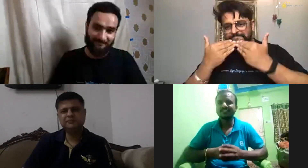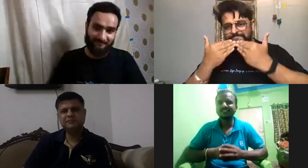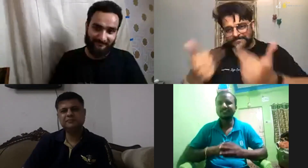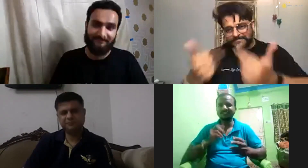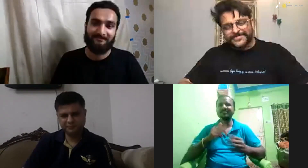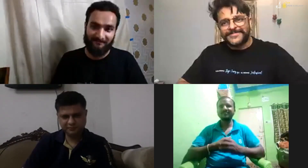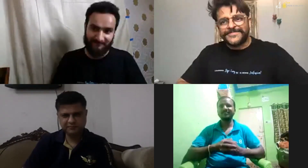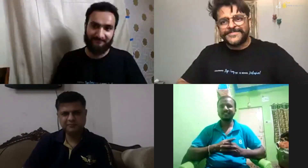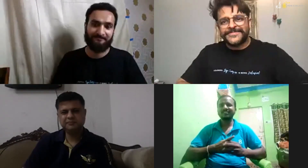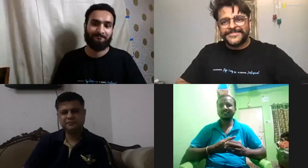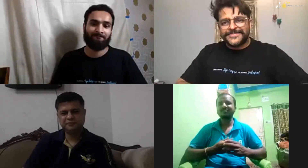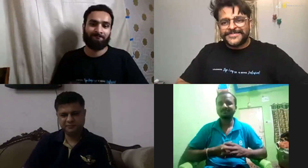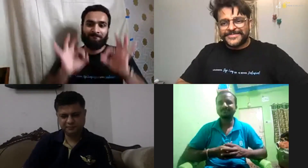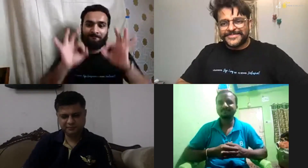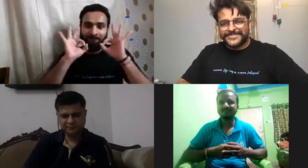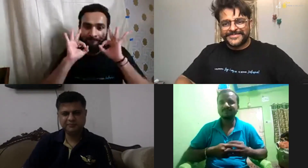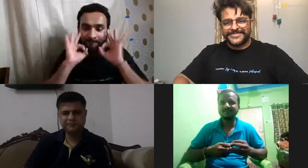each other. Yeah.